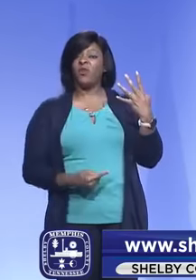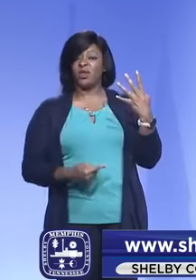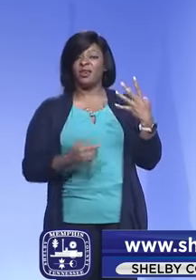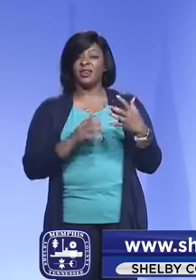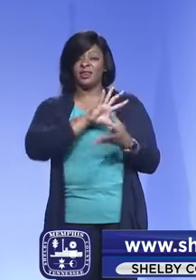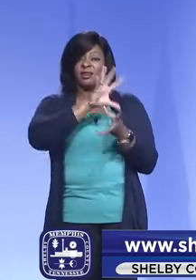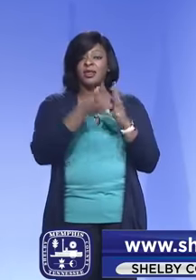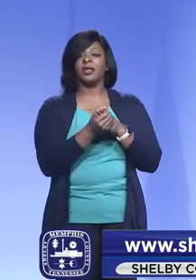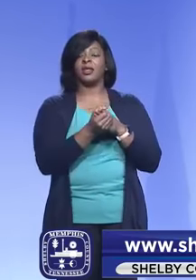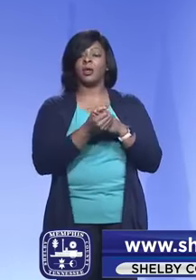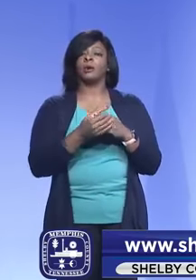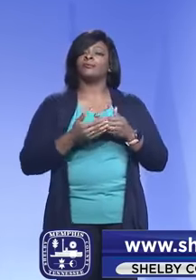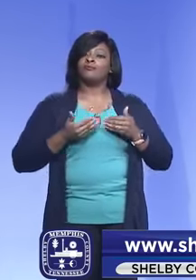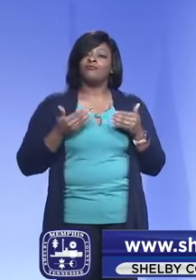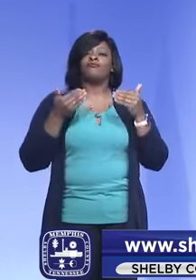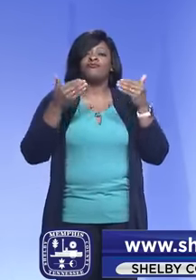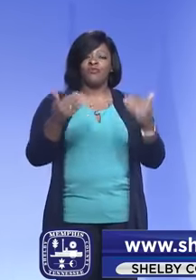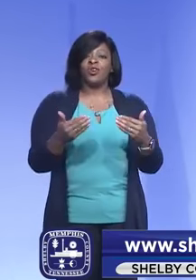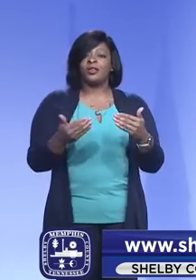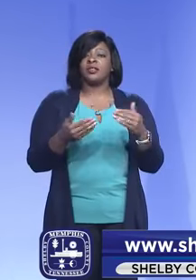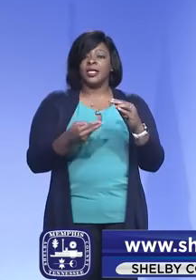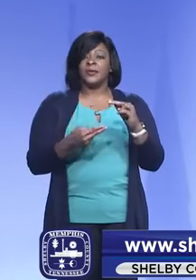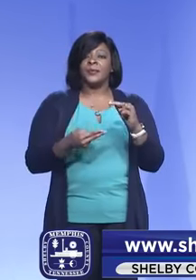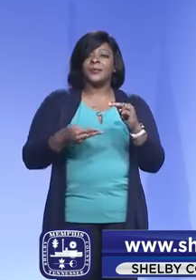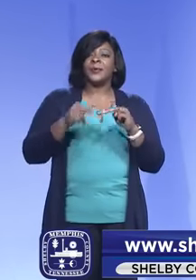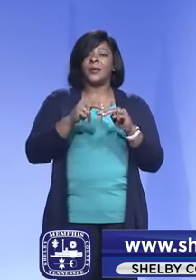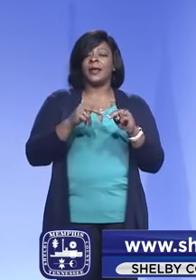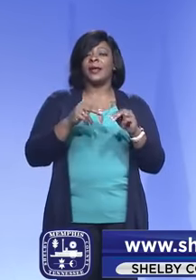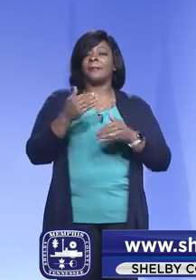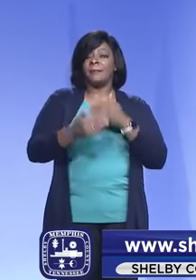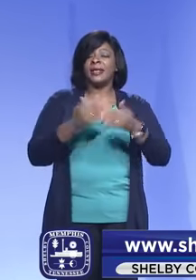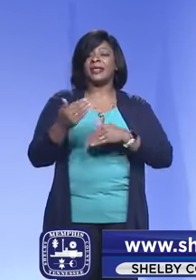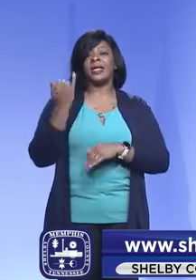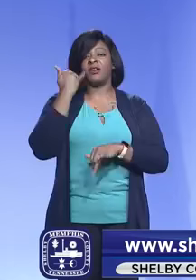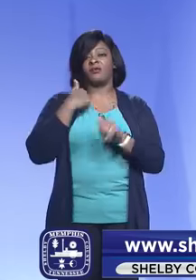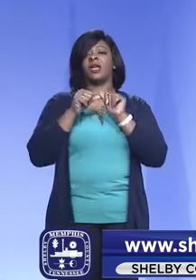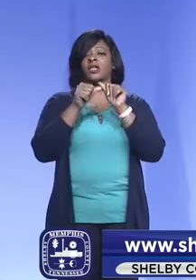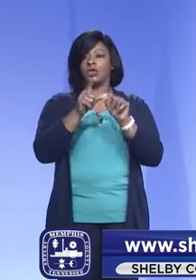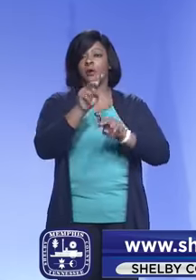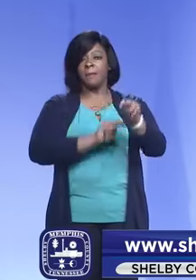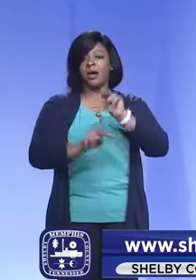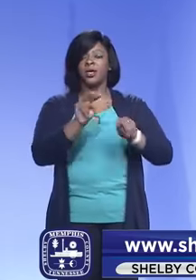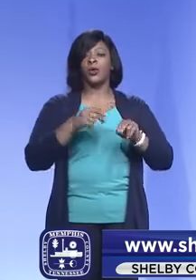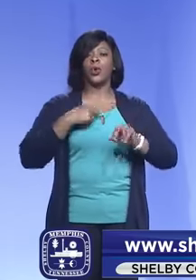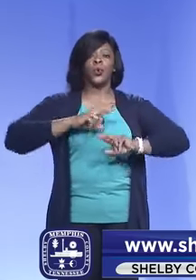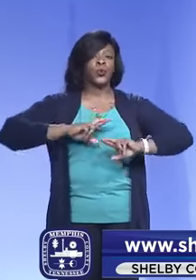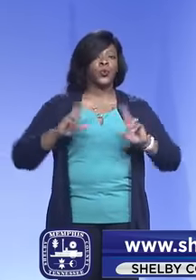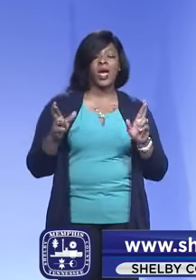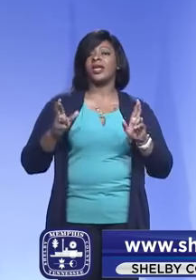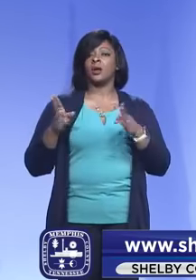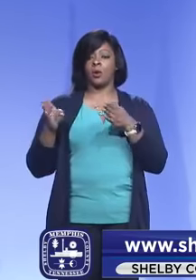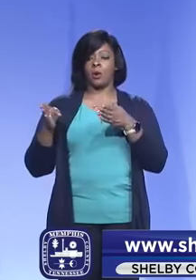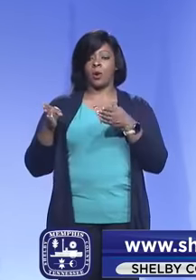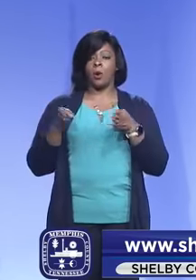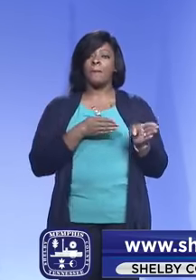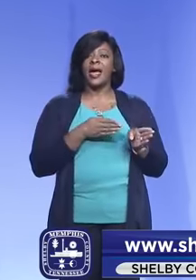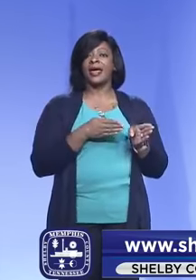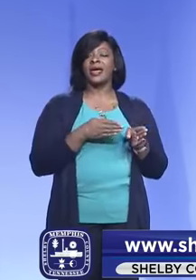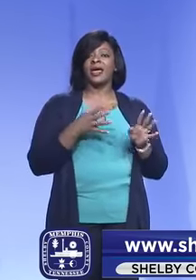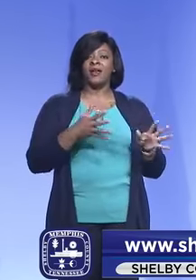say that we can move forward at an incremental basis as long as we're monitoring, and that we're ready to pivot back to